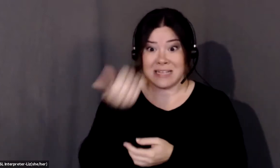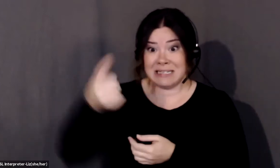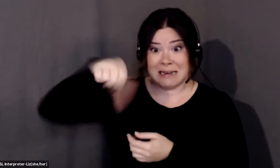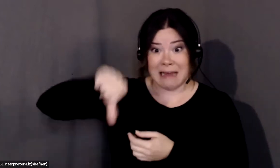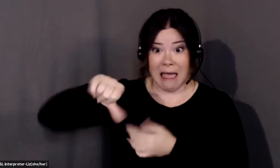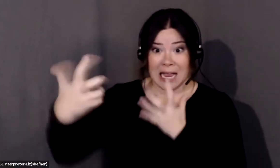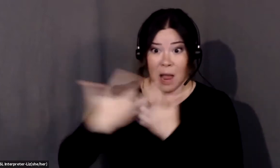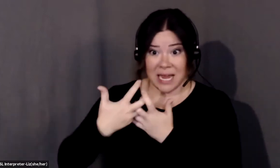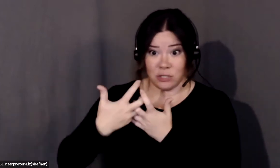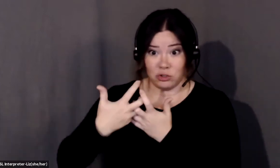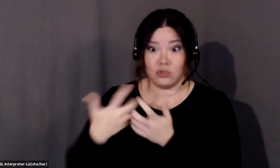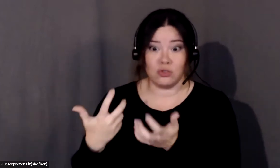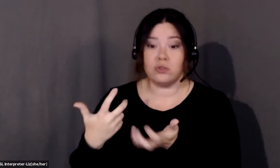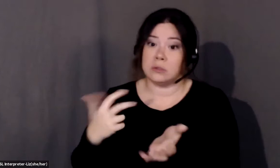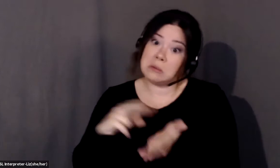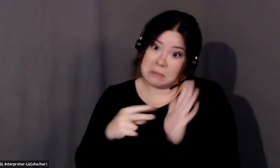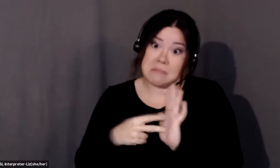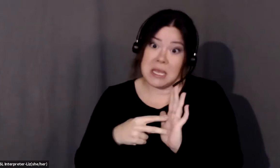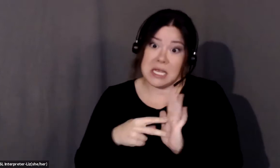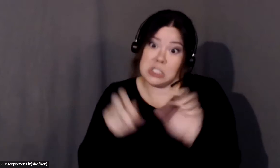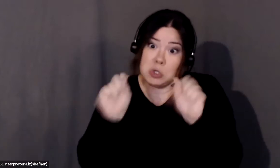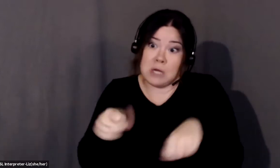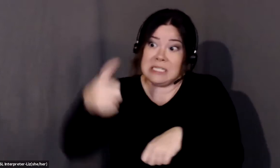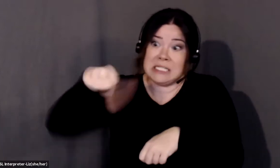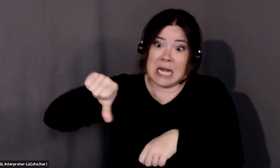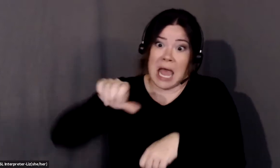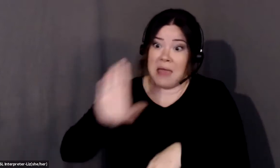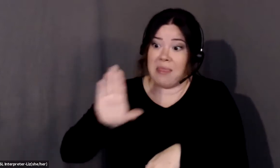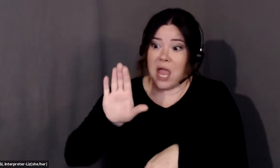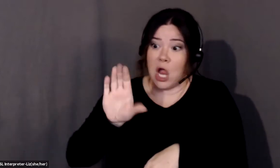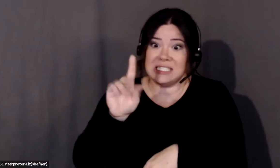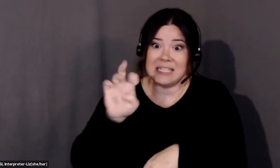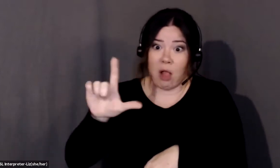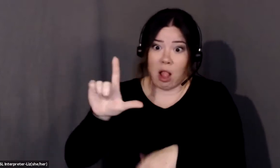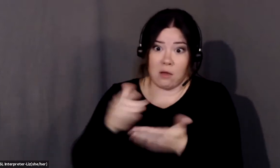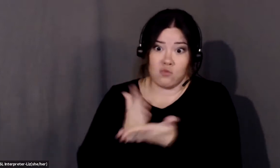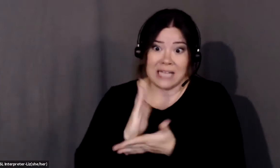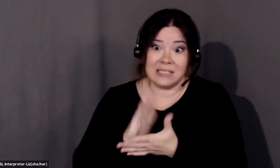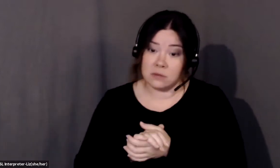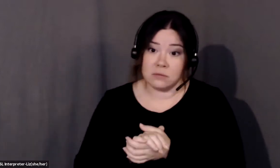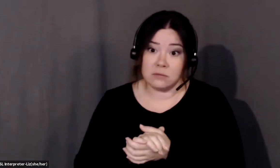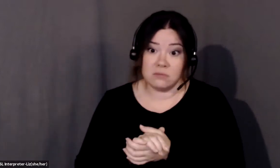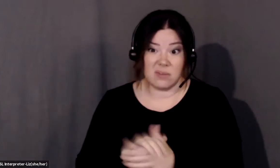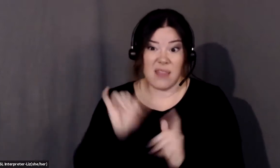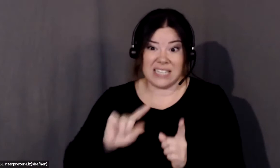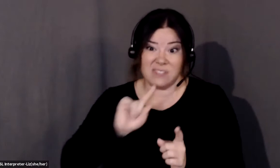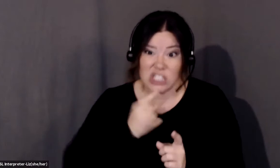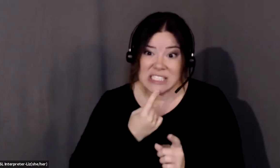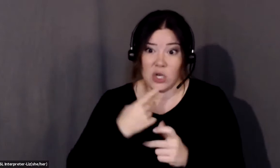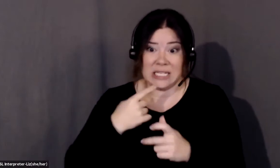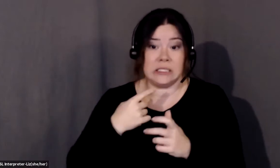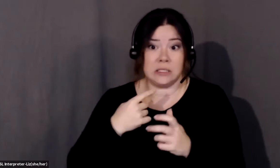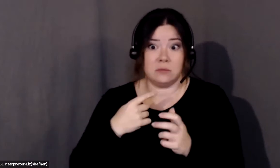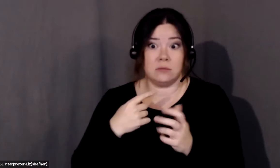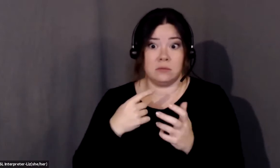mean a denial of civil rights, meaning that this is a very serious issue and that the